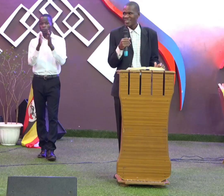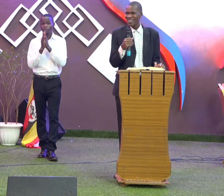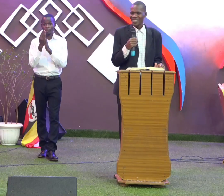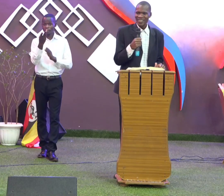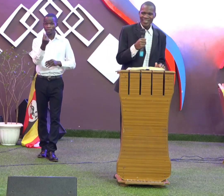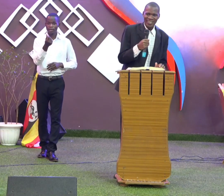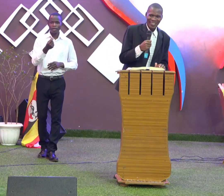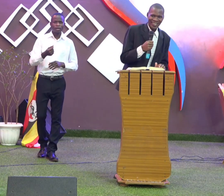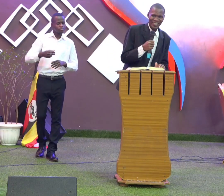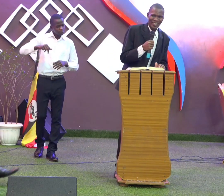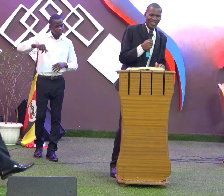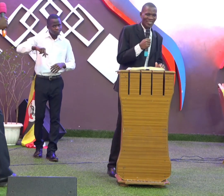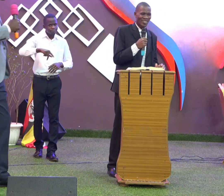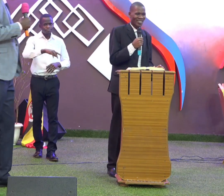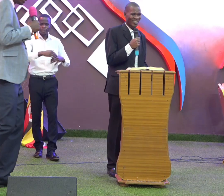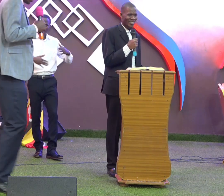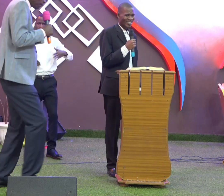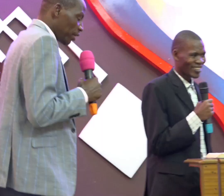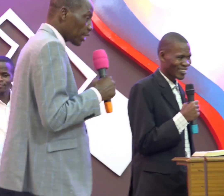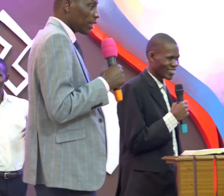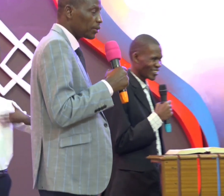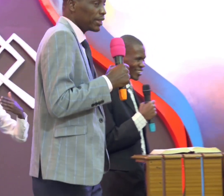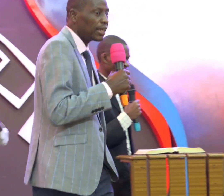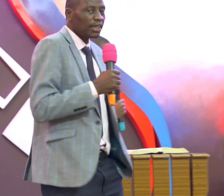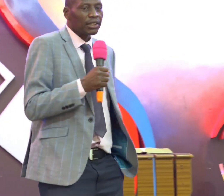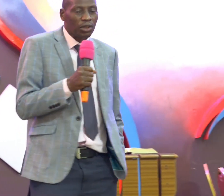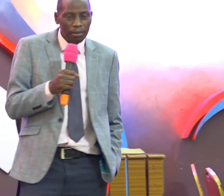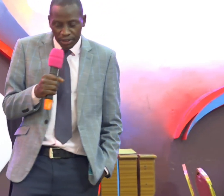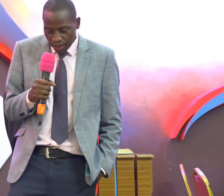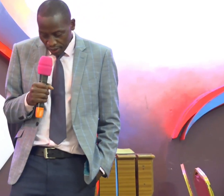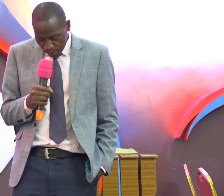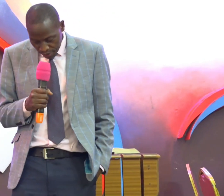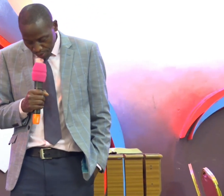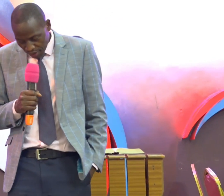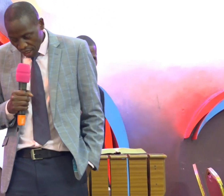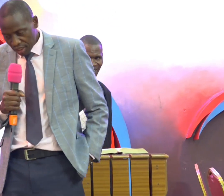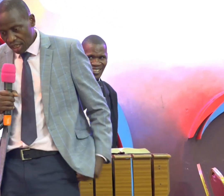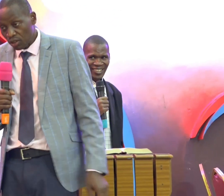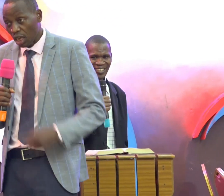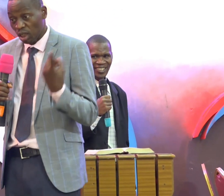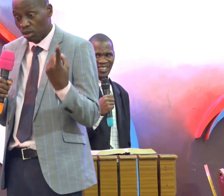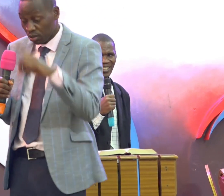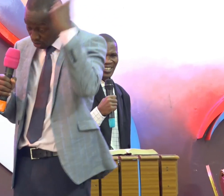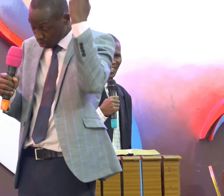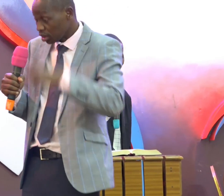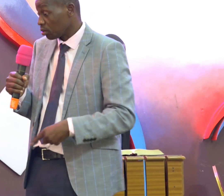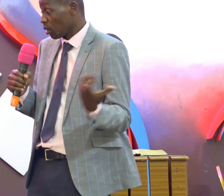atambula bwafuolwa. Tuina Yesufi, tuina. Kastola bolinga yeto wazabu ati agenda